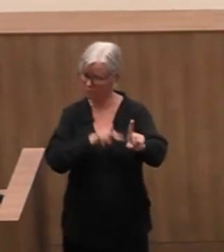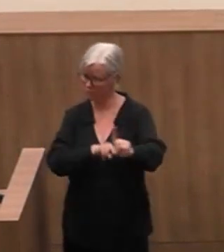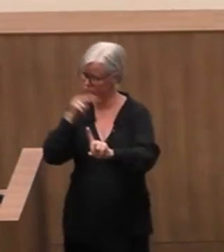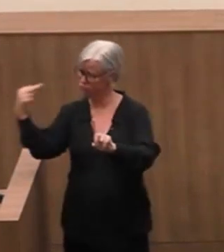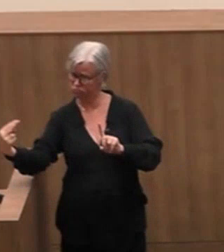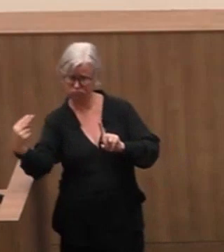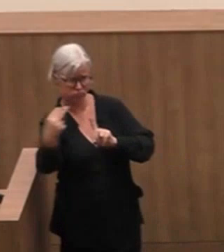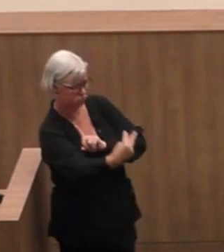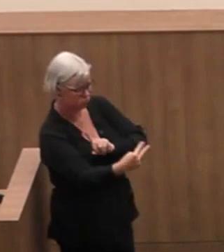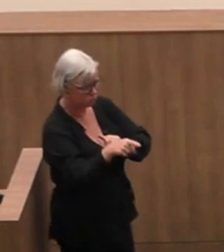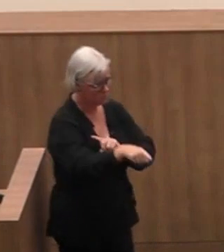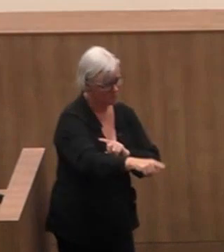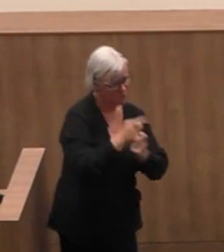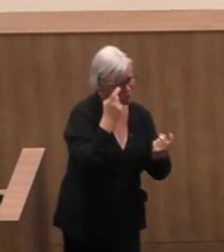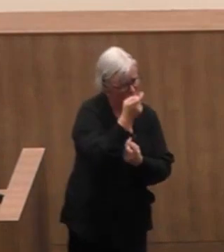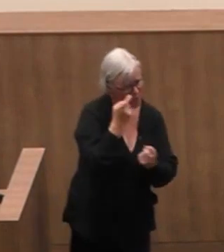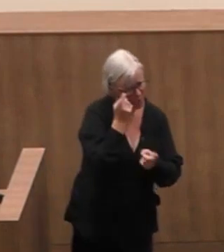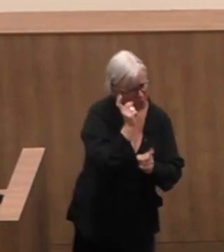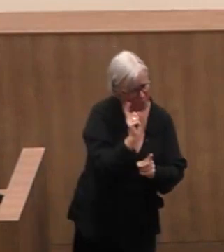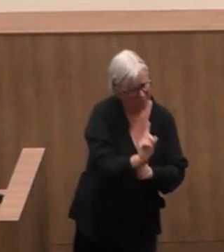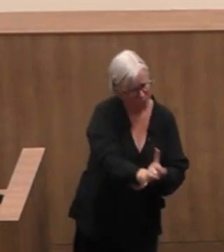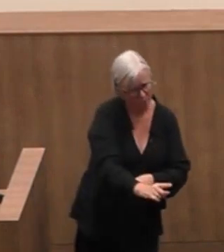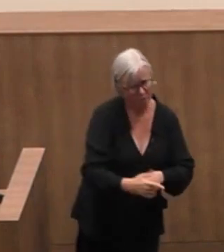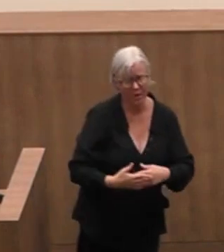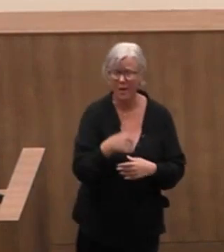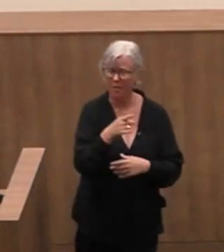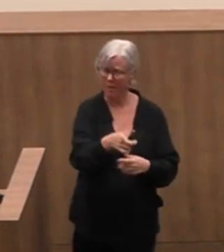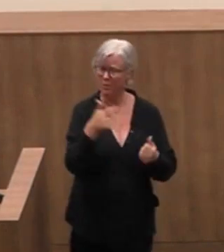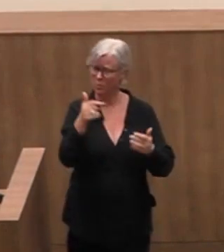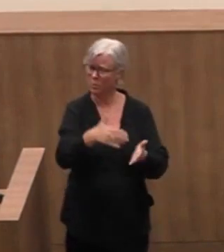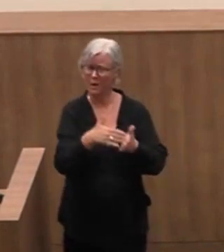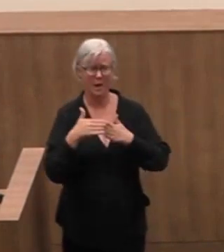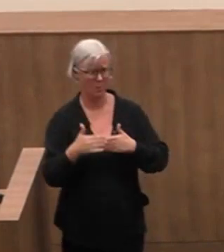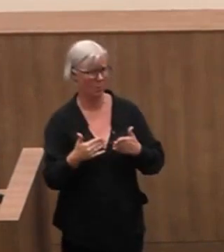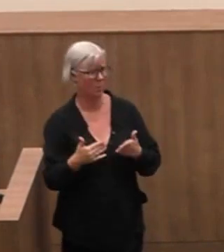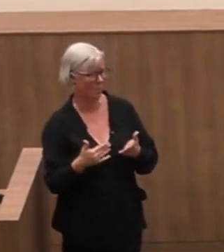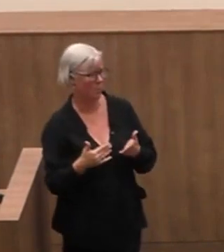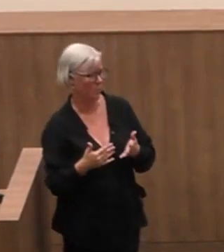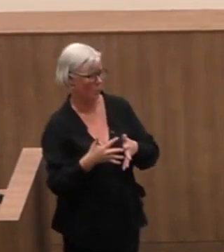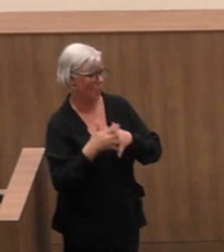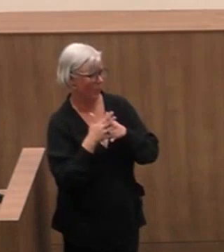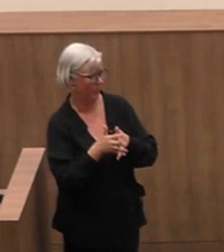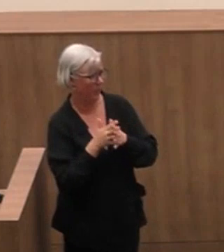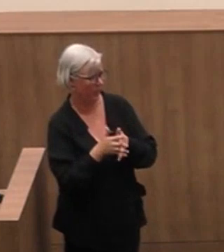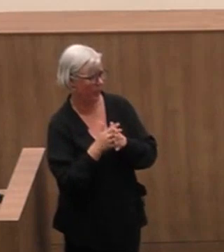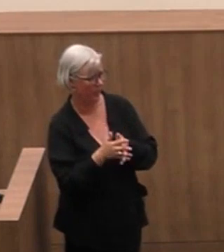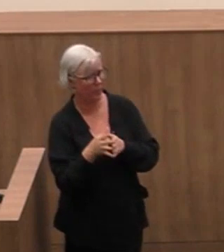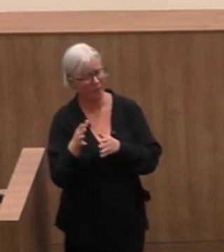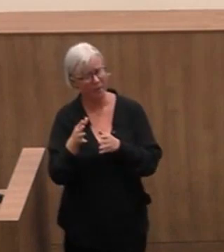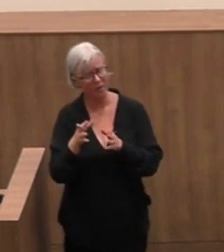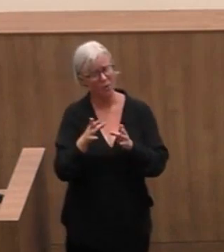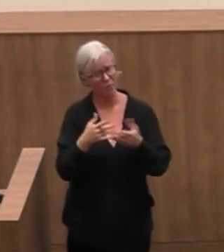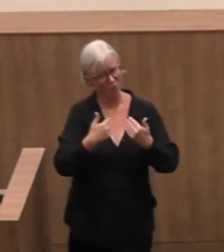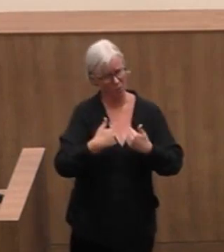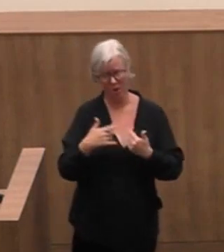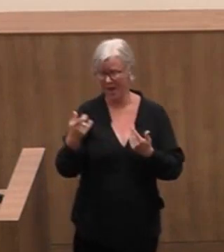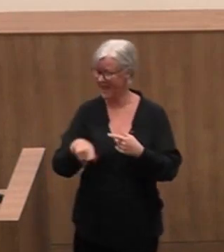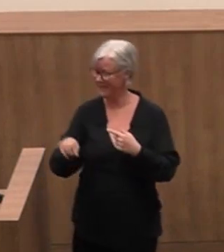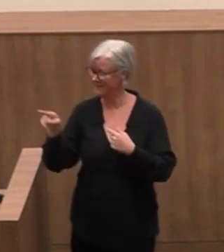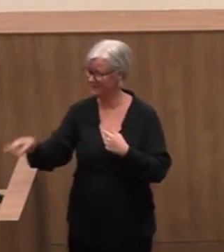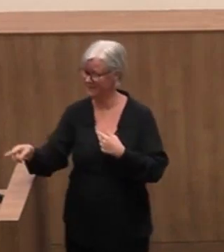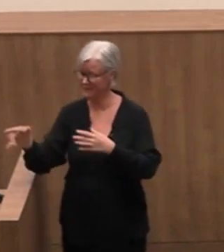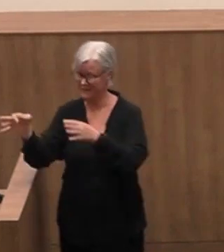patient's concerns actually were was actually helpful for the decision maker and also the care